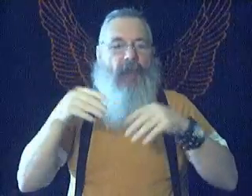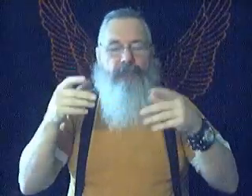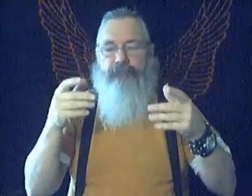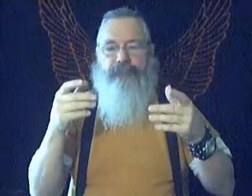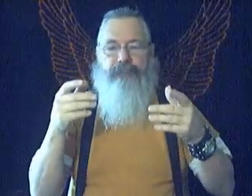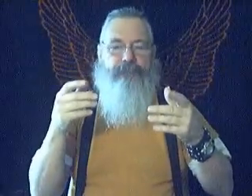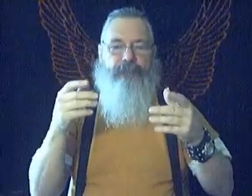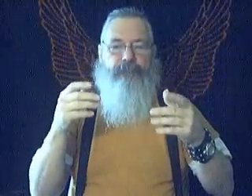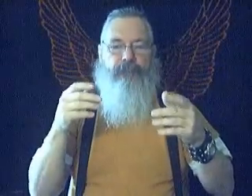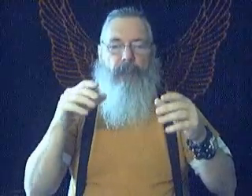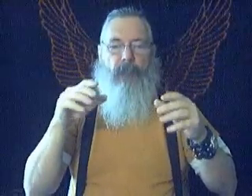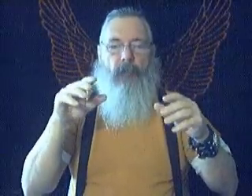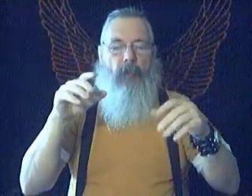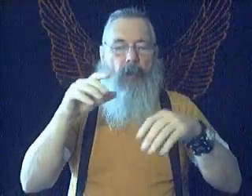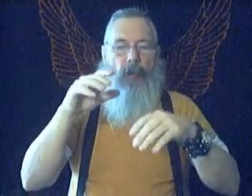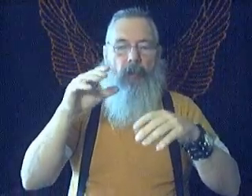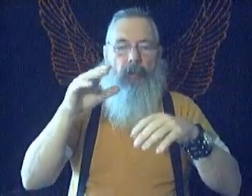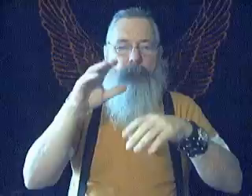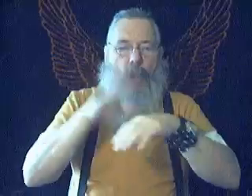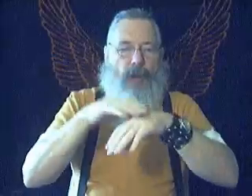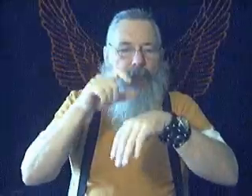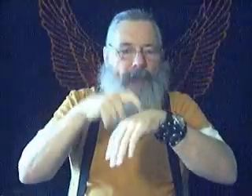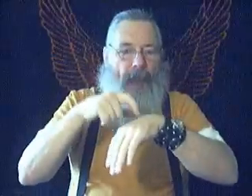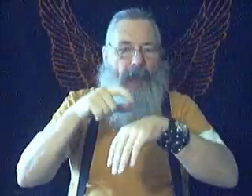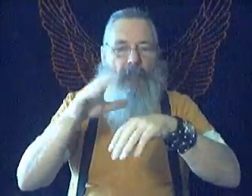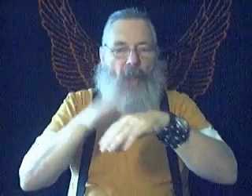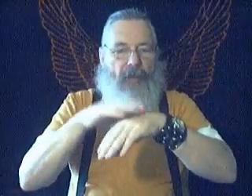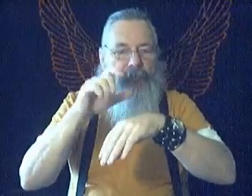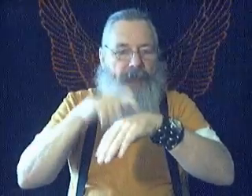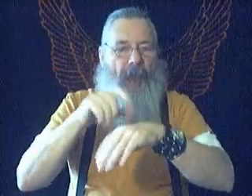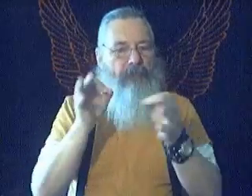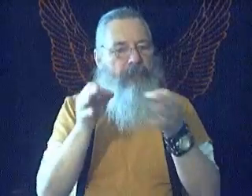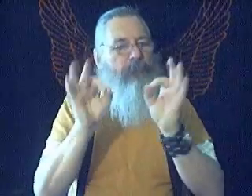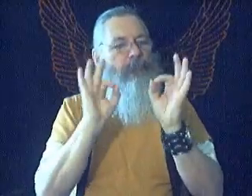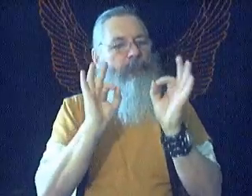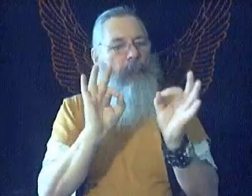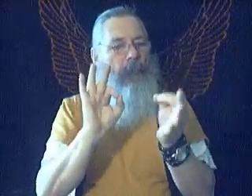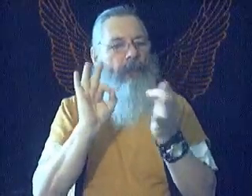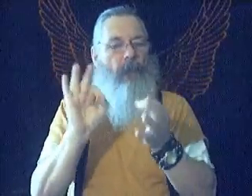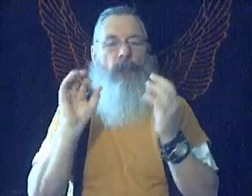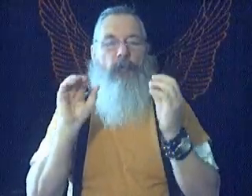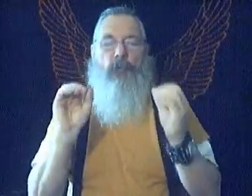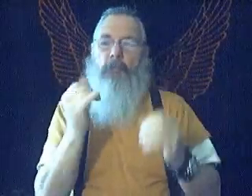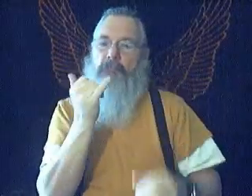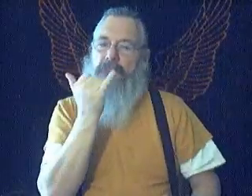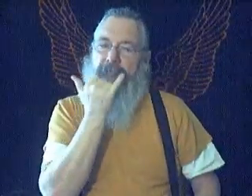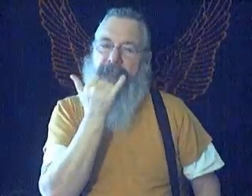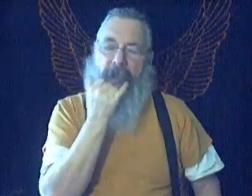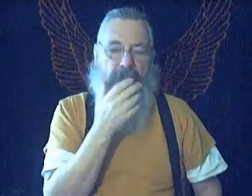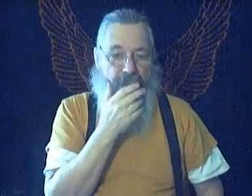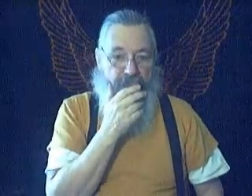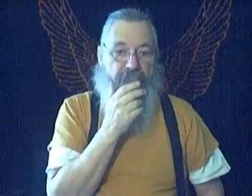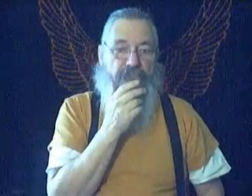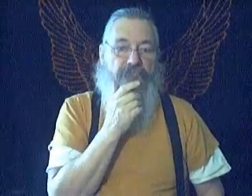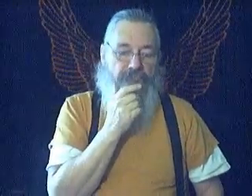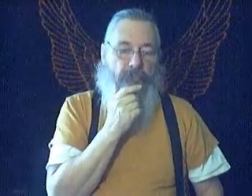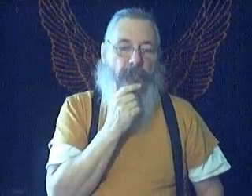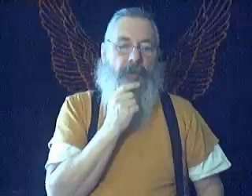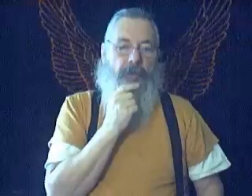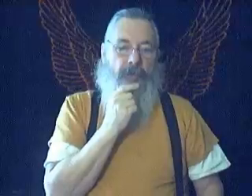And she has new episodes all week long. Why We Love Olivia Week starts Monday at 11:30 on